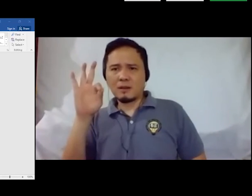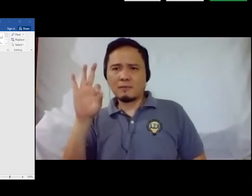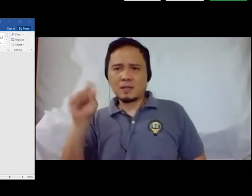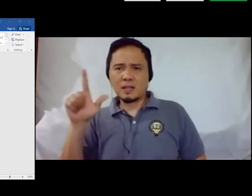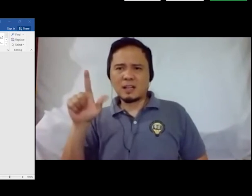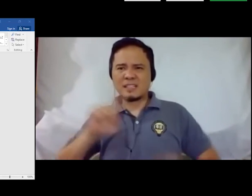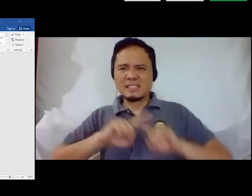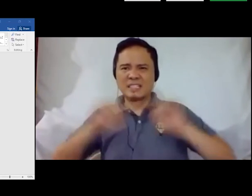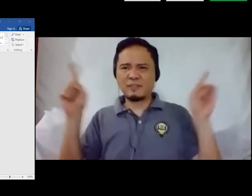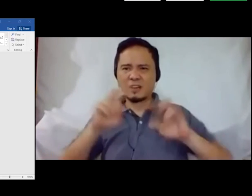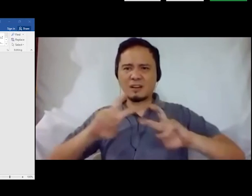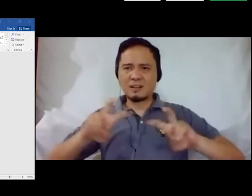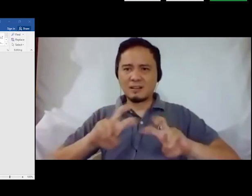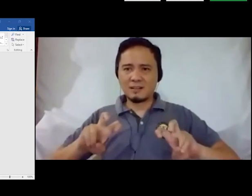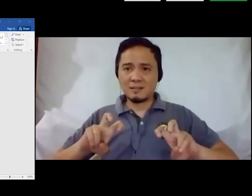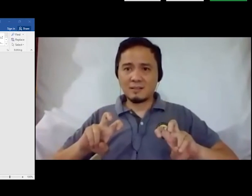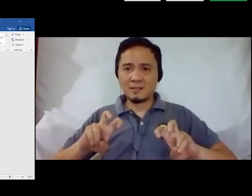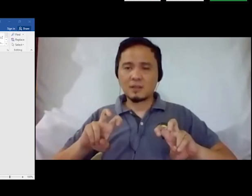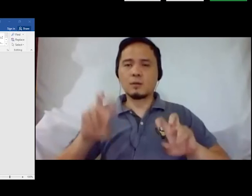Okay, so let me take a look and show you here.